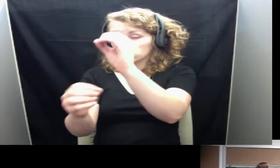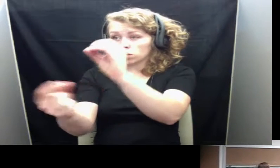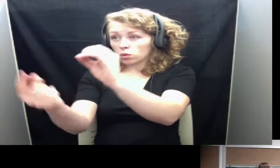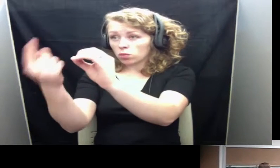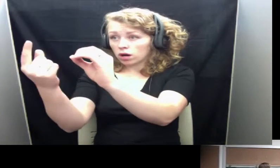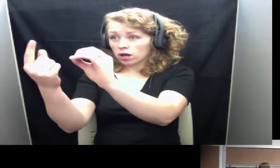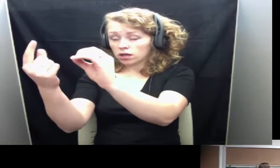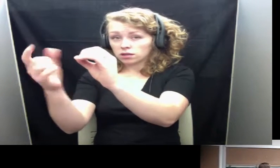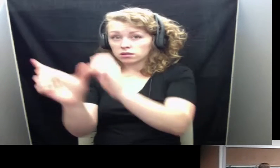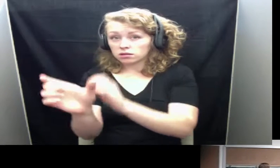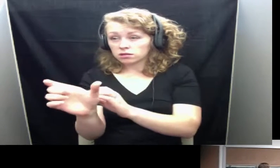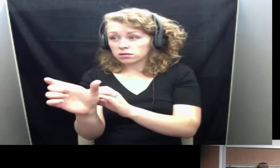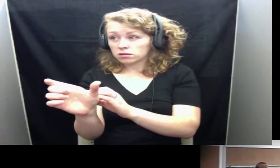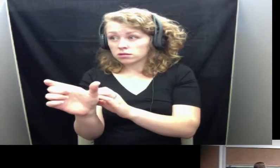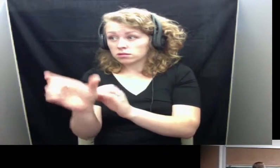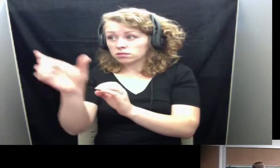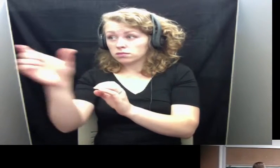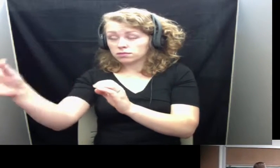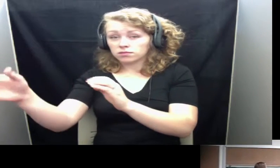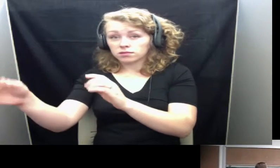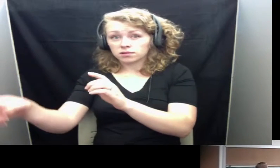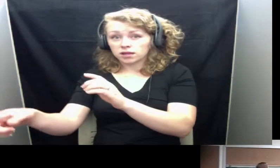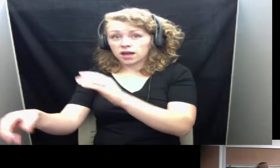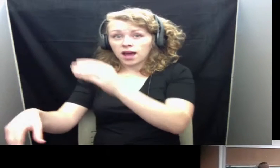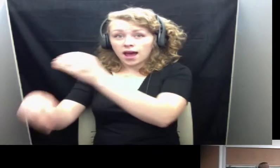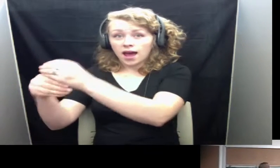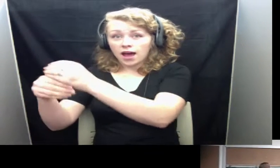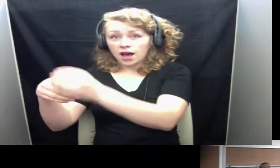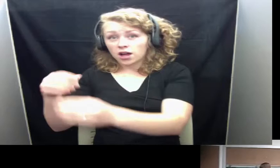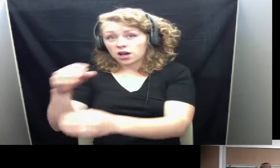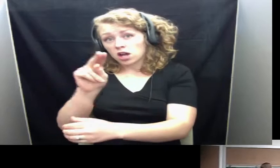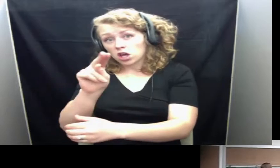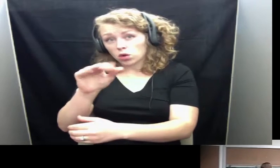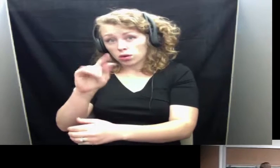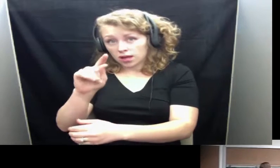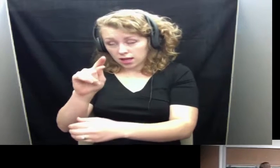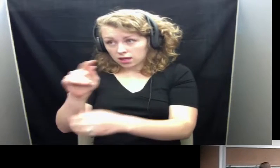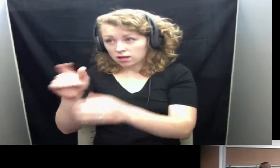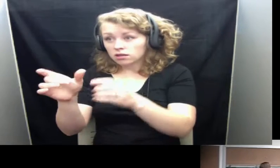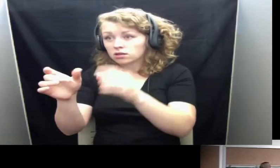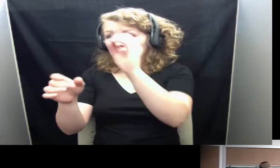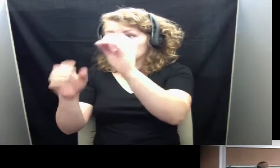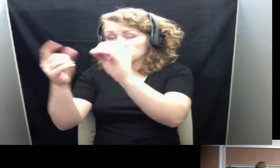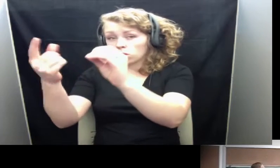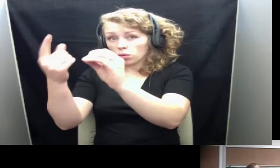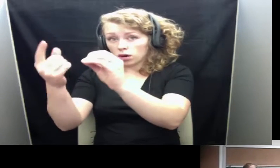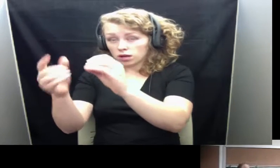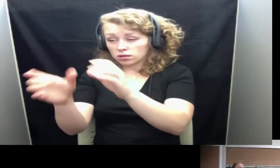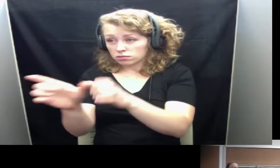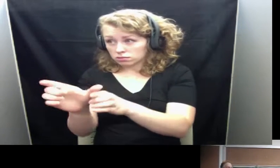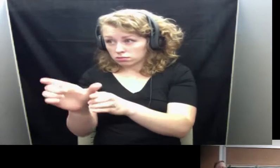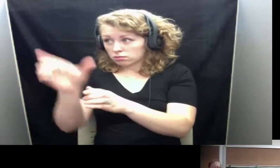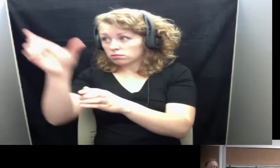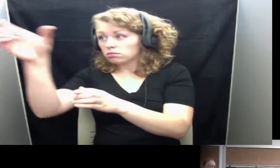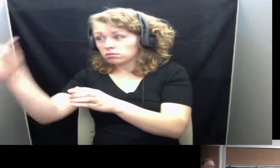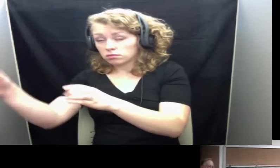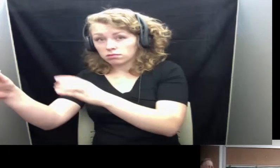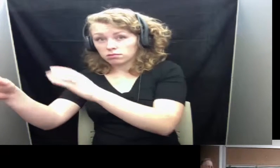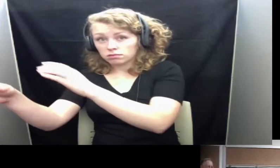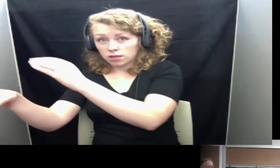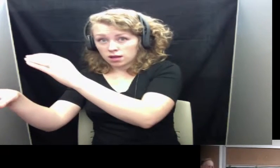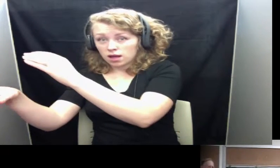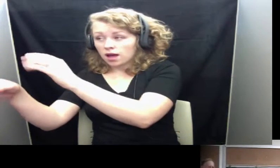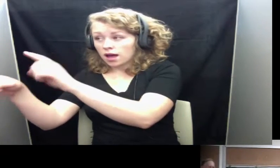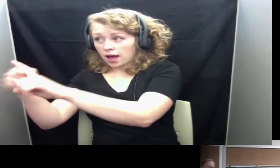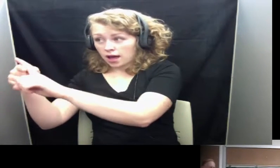add that onto the 1 that's already there, so that this point becomes exactly the one that corresponds